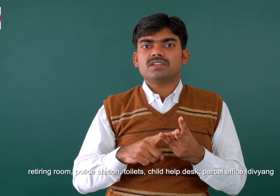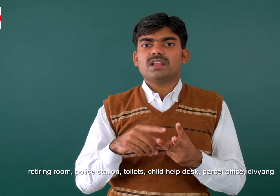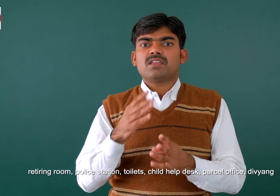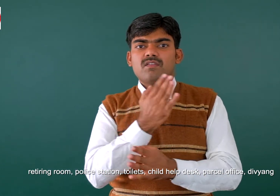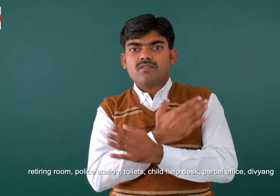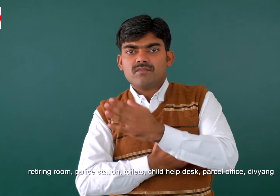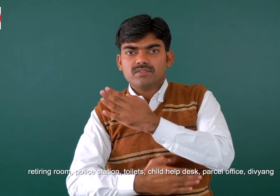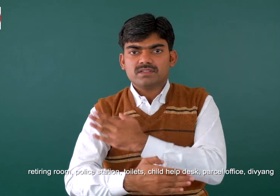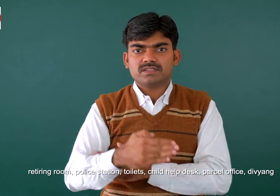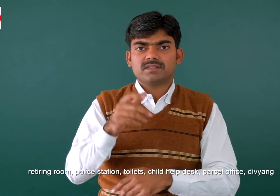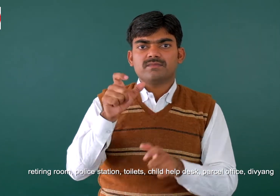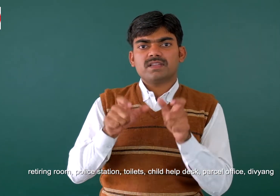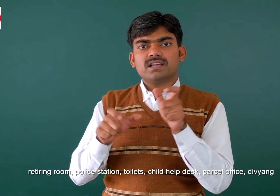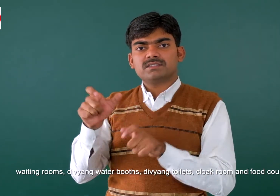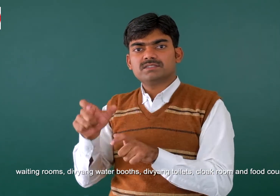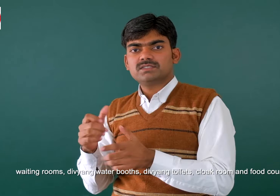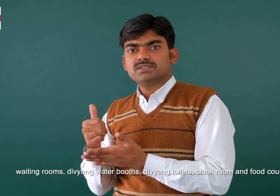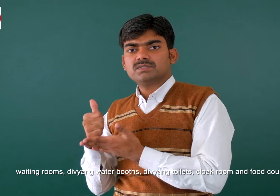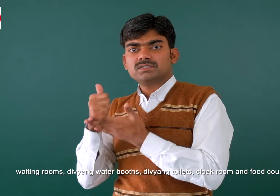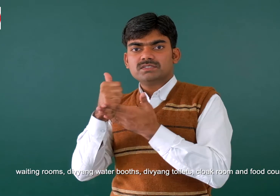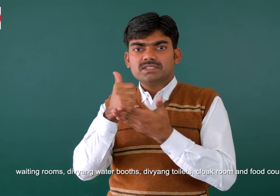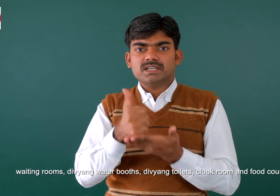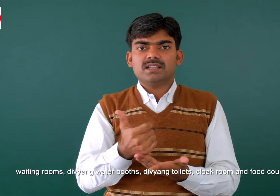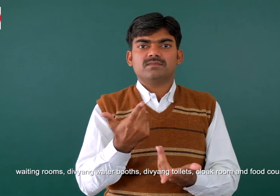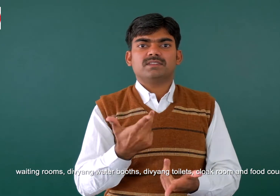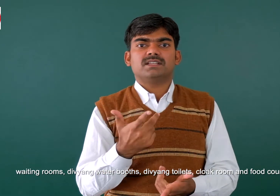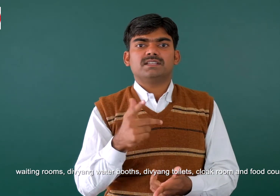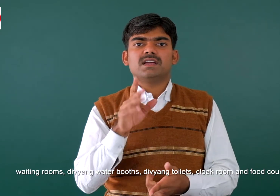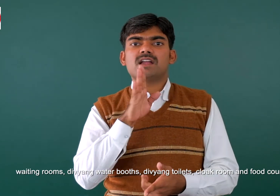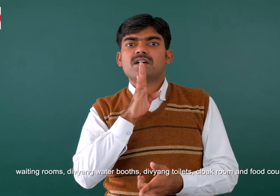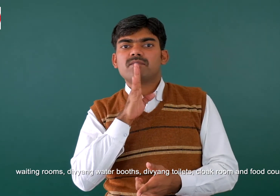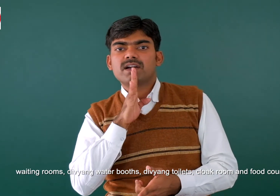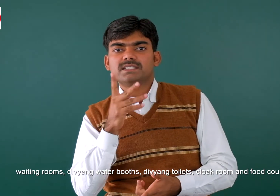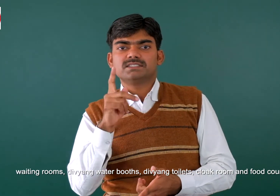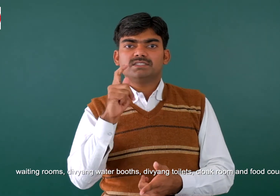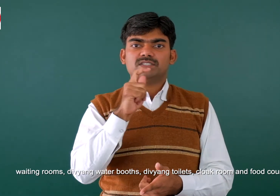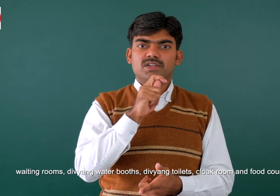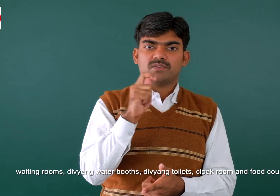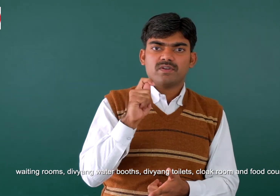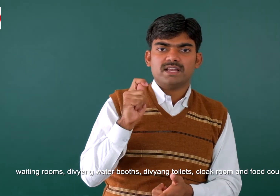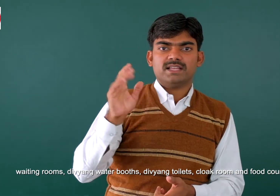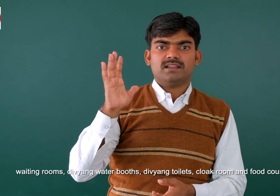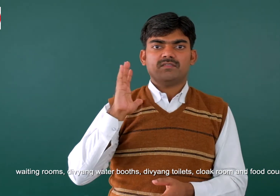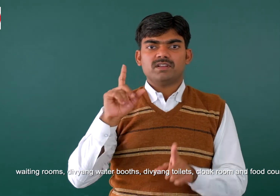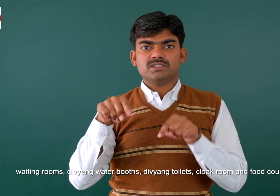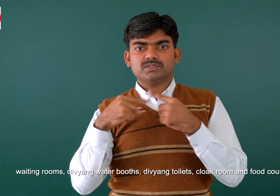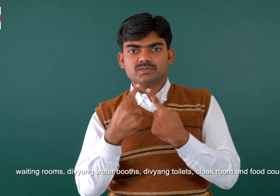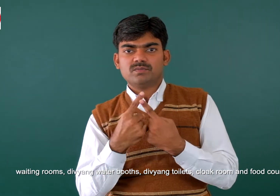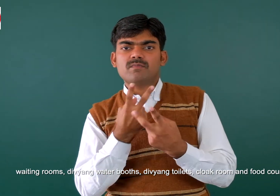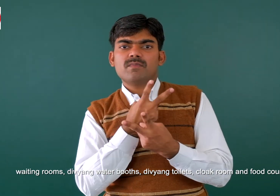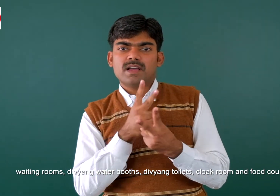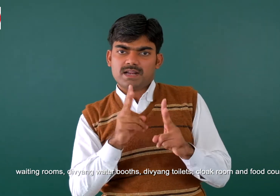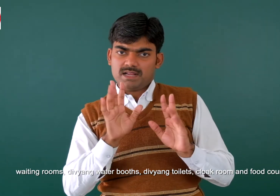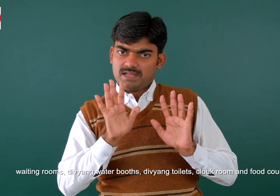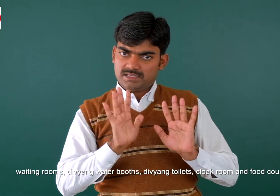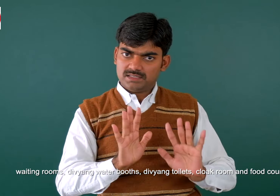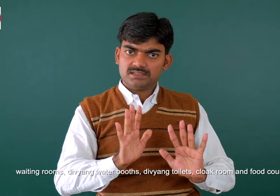parcel office, living room, living room, room water booths, living room toilets, cloak room and food court.